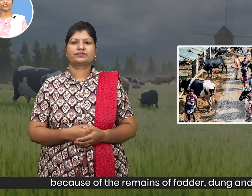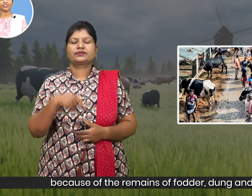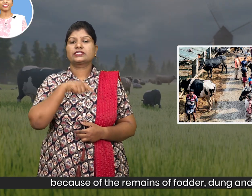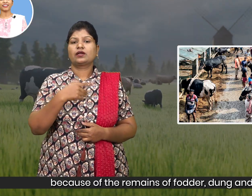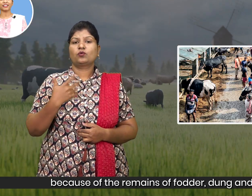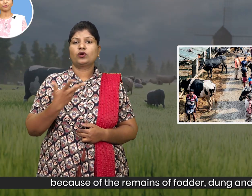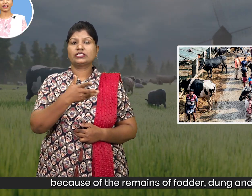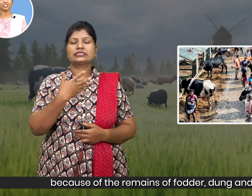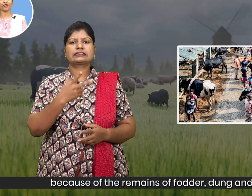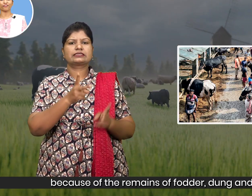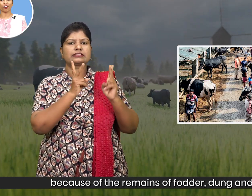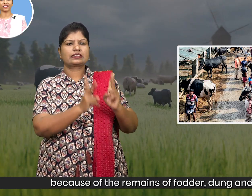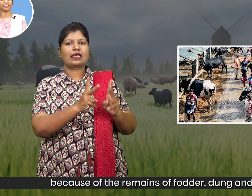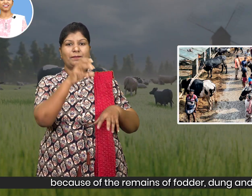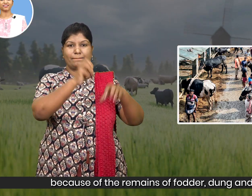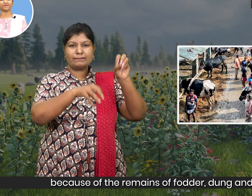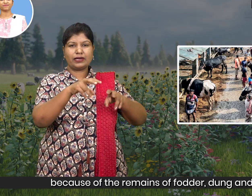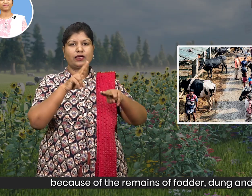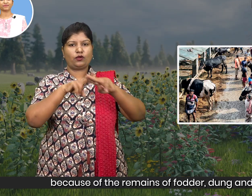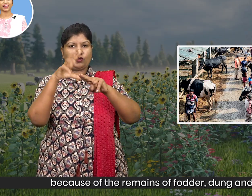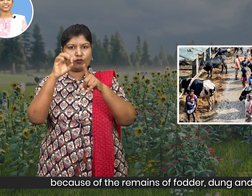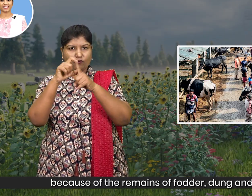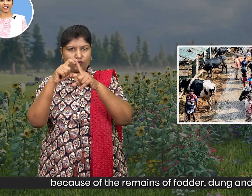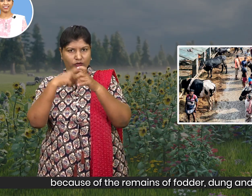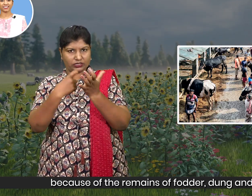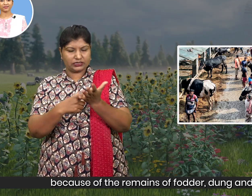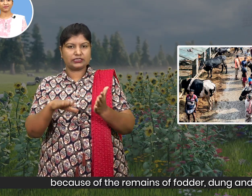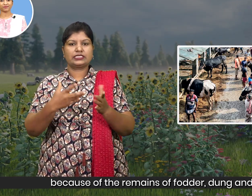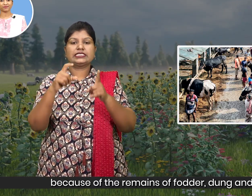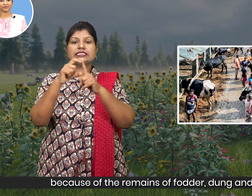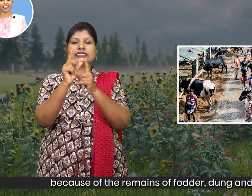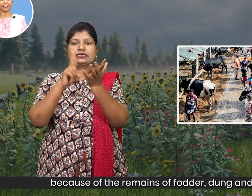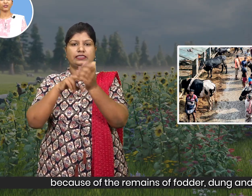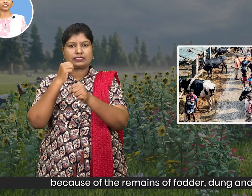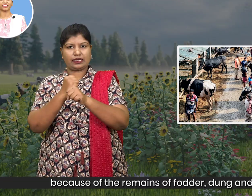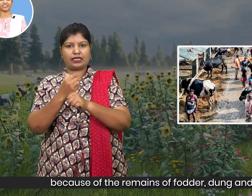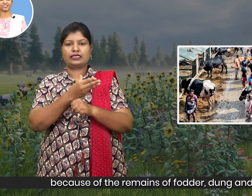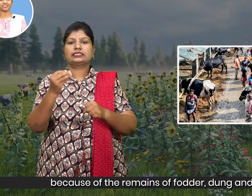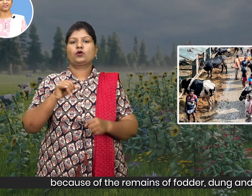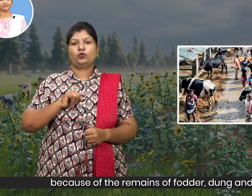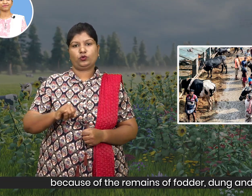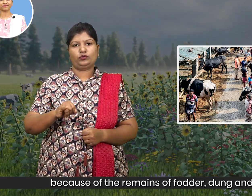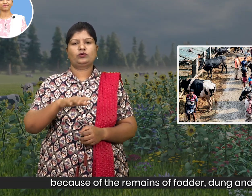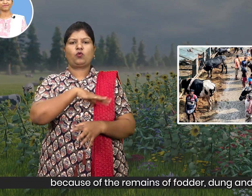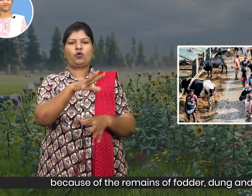because of the remains of fodder, dung, and urine.